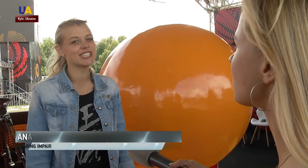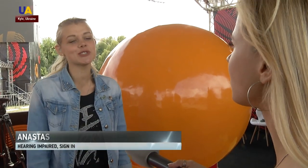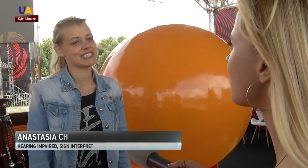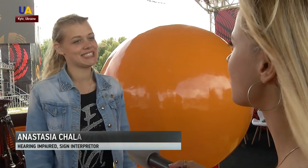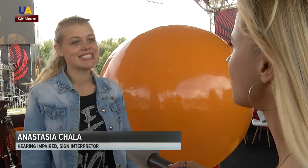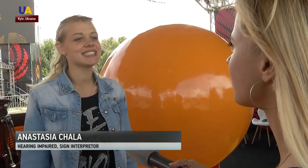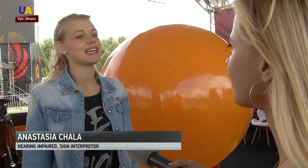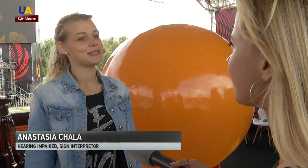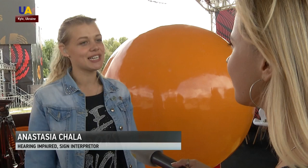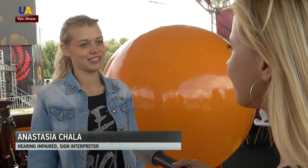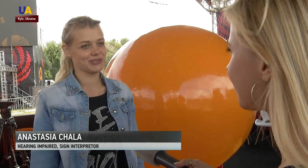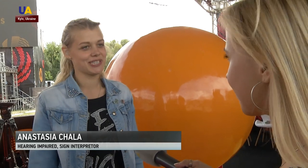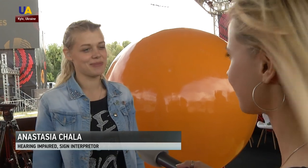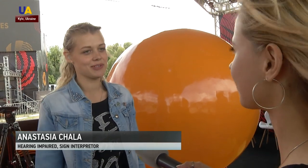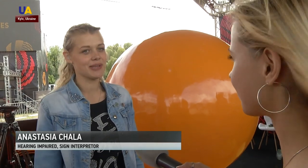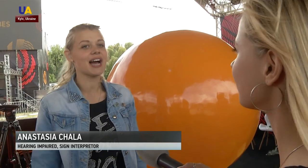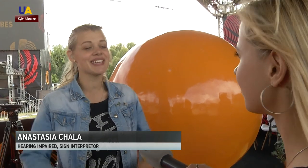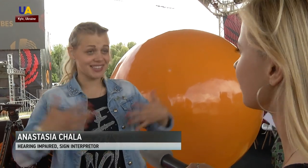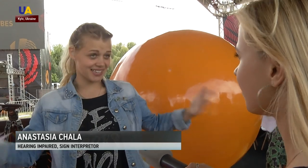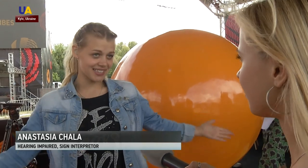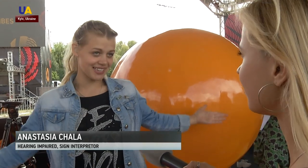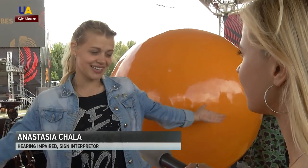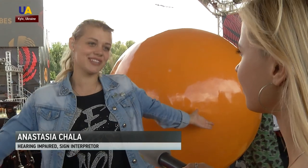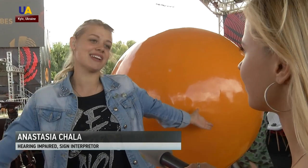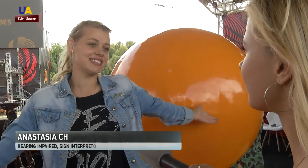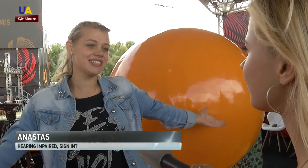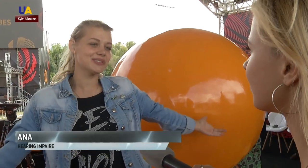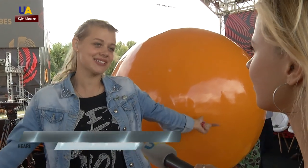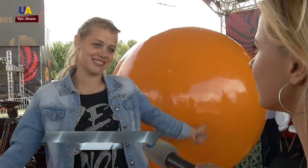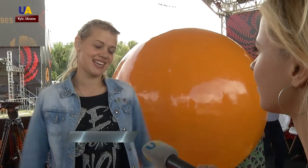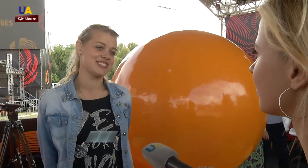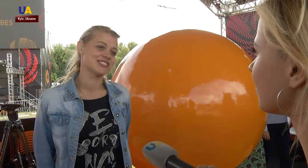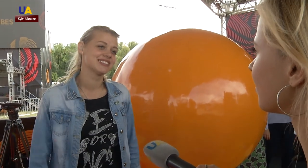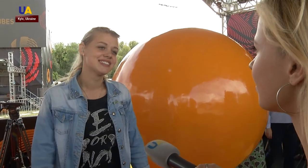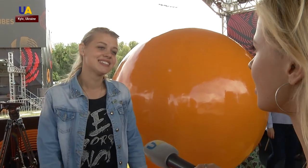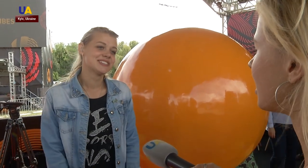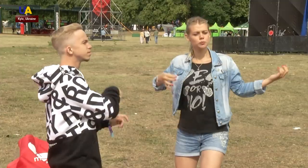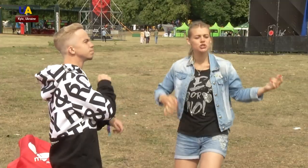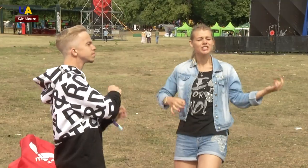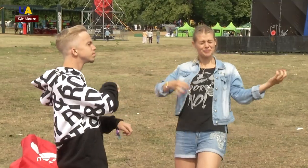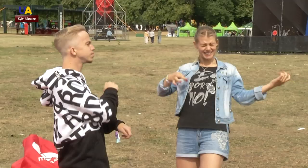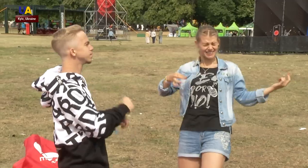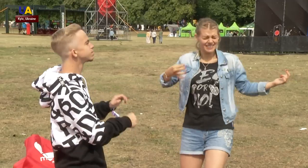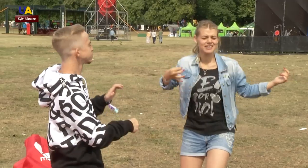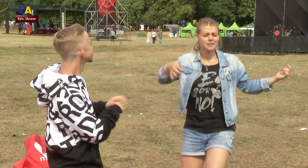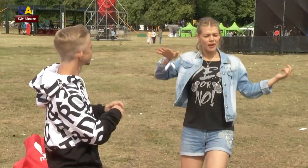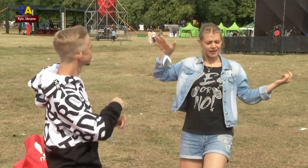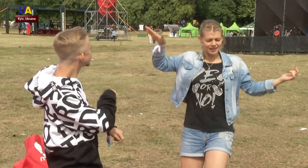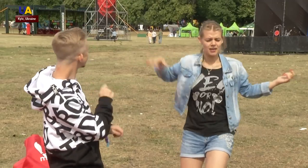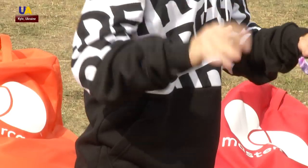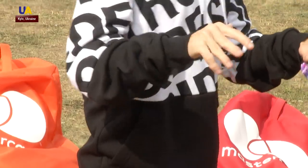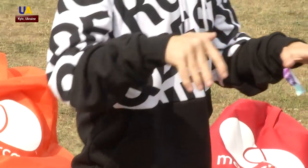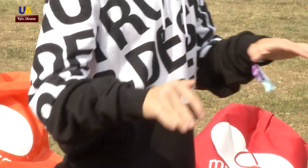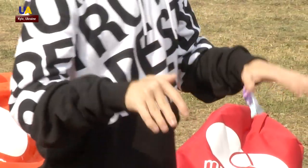my students is not to be shy to communicate with deaf people. They are open-hearted and are eager to communicate. When Anastasia was 3,